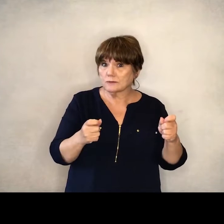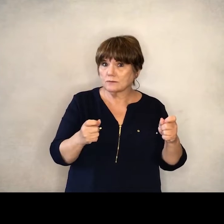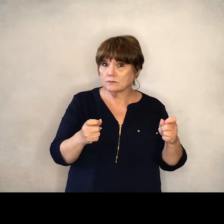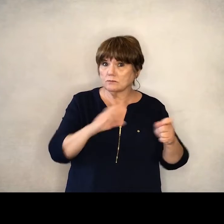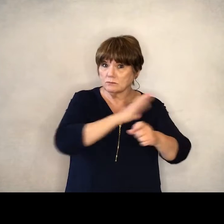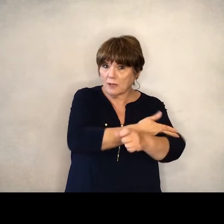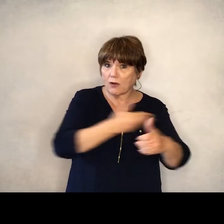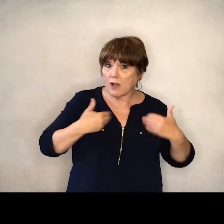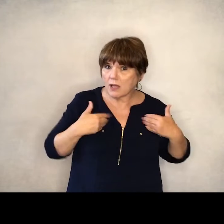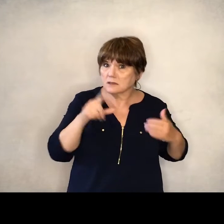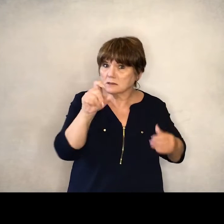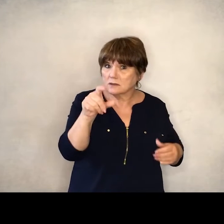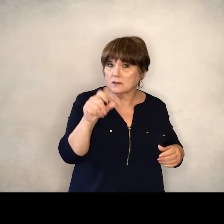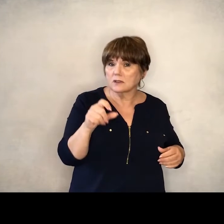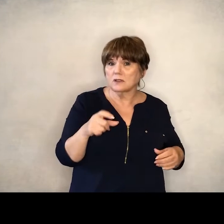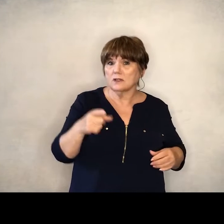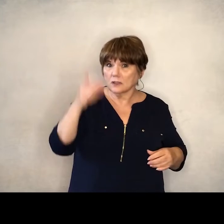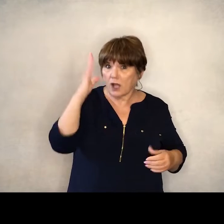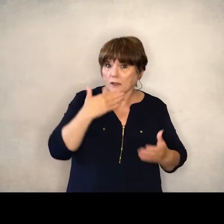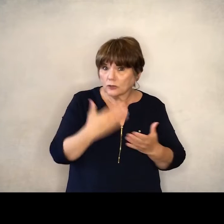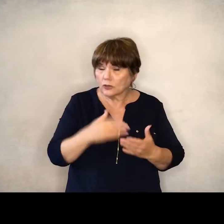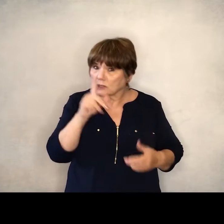Is God good?